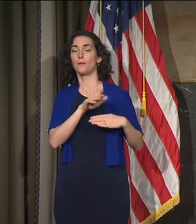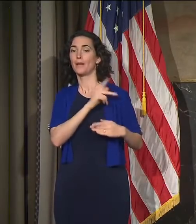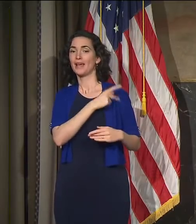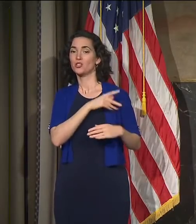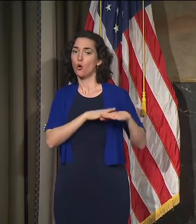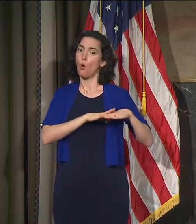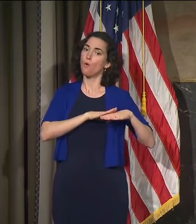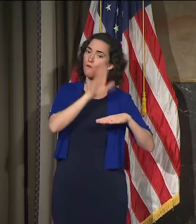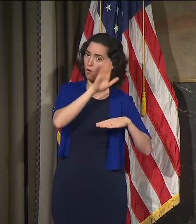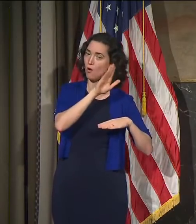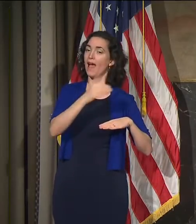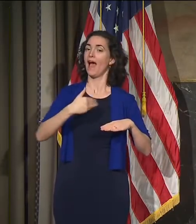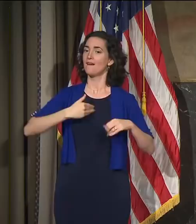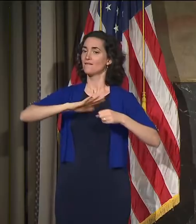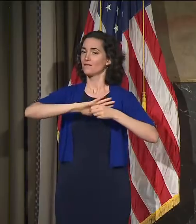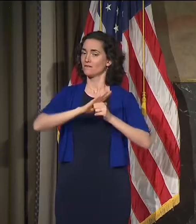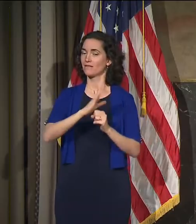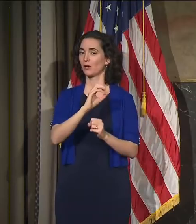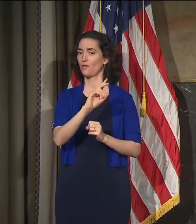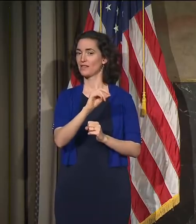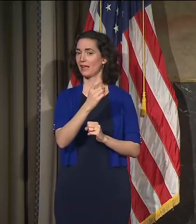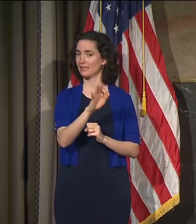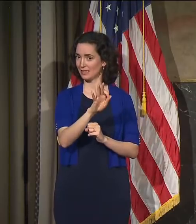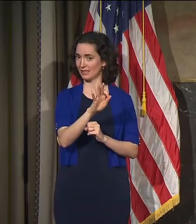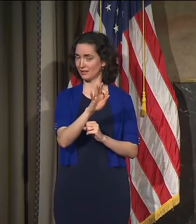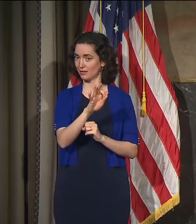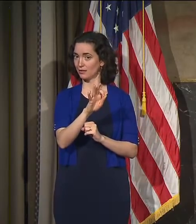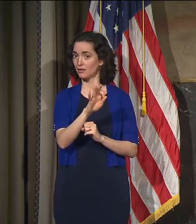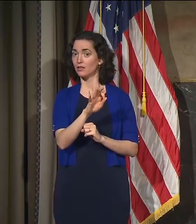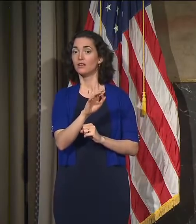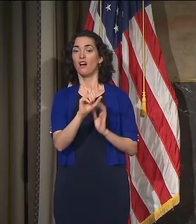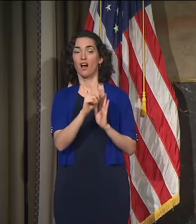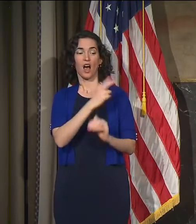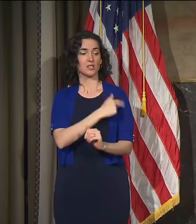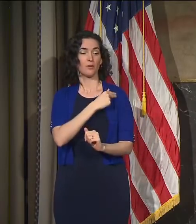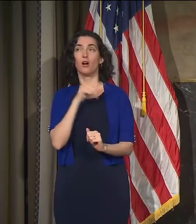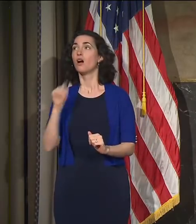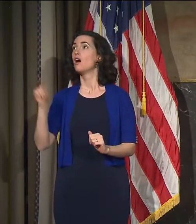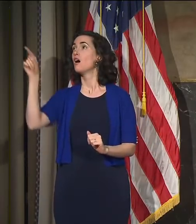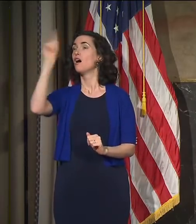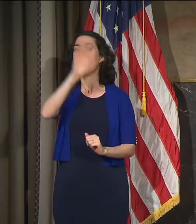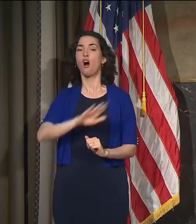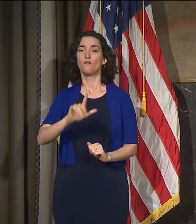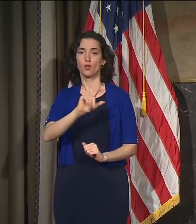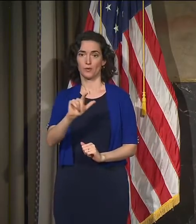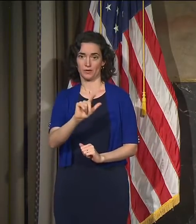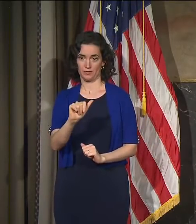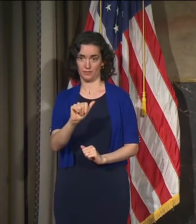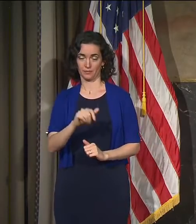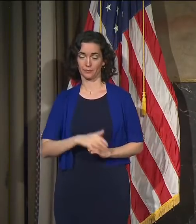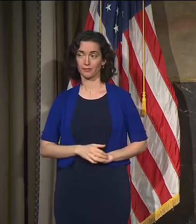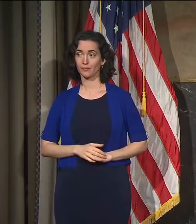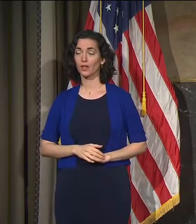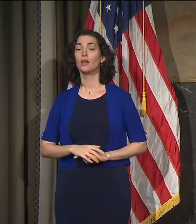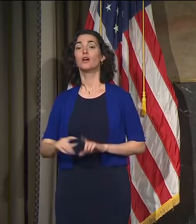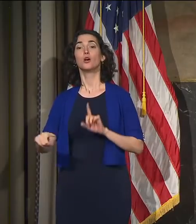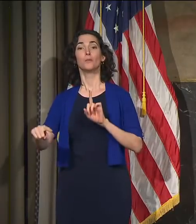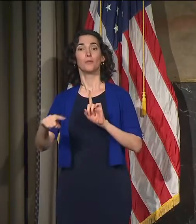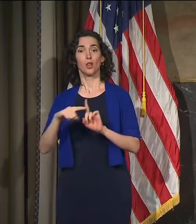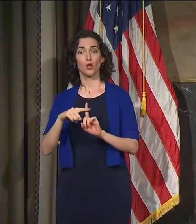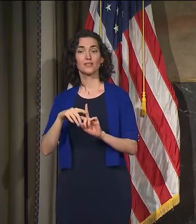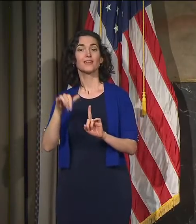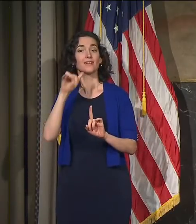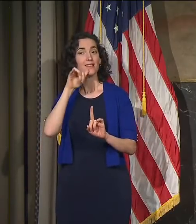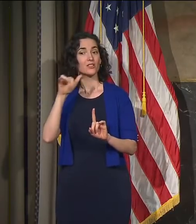patients with COVID-19 in hospitals across the state of Louisiana. And then I'd like to point out that yesterday we had the